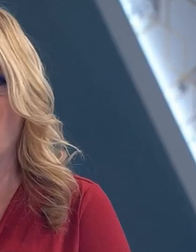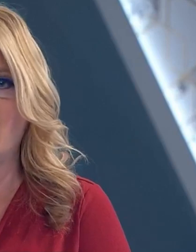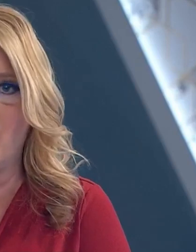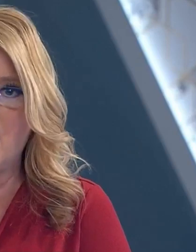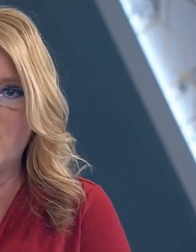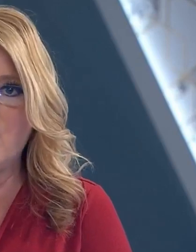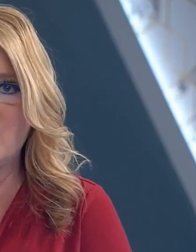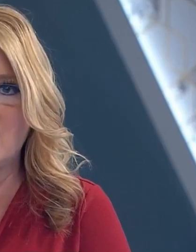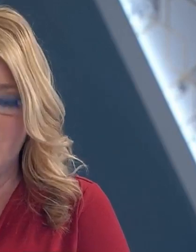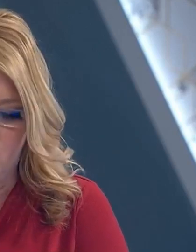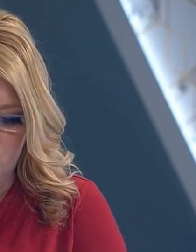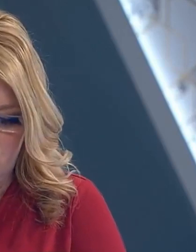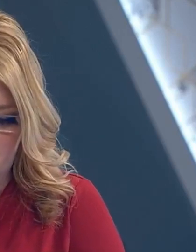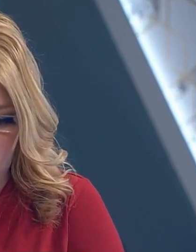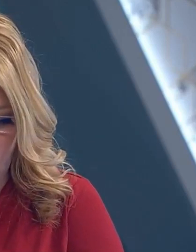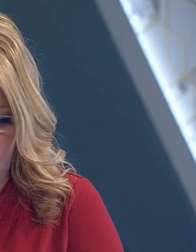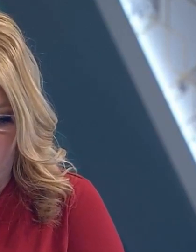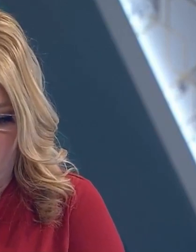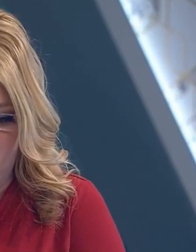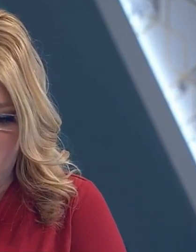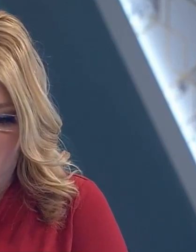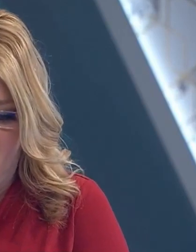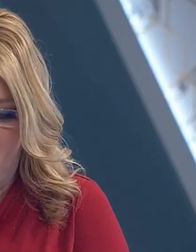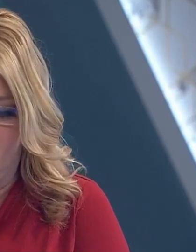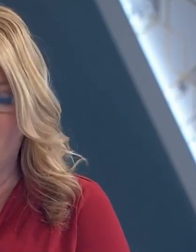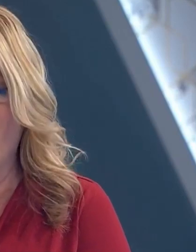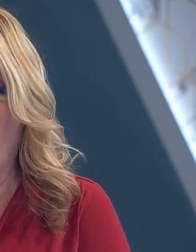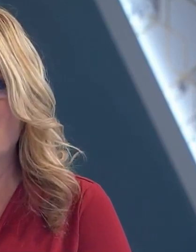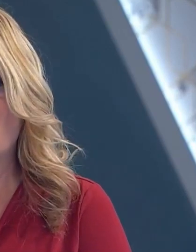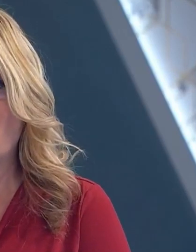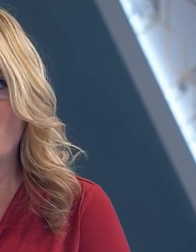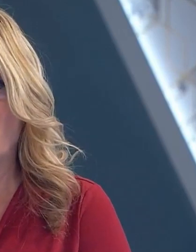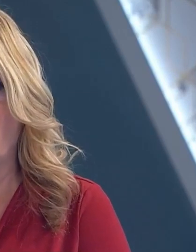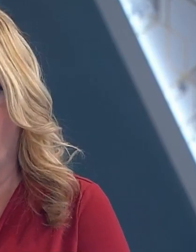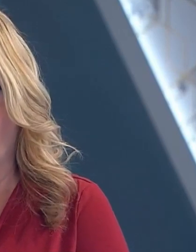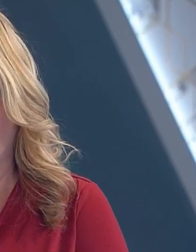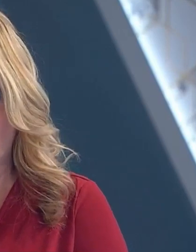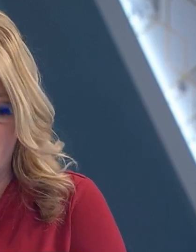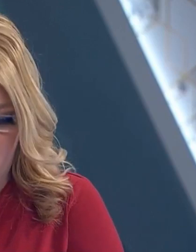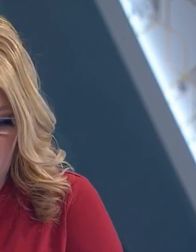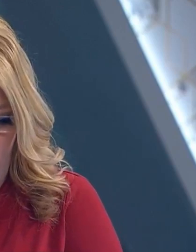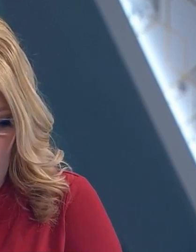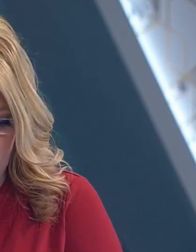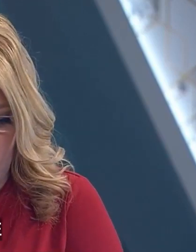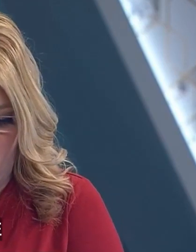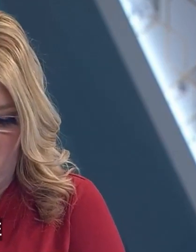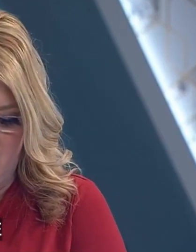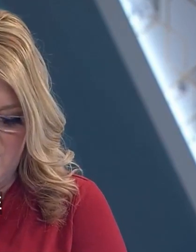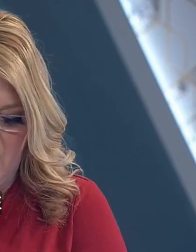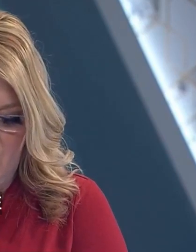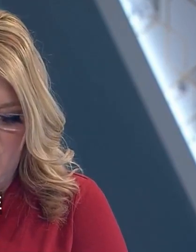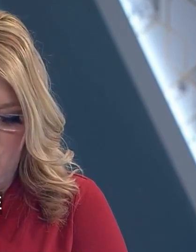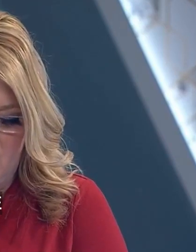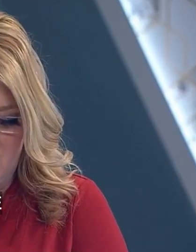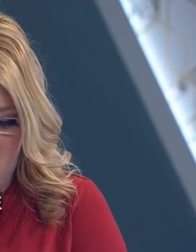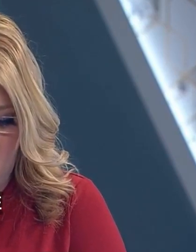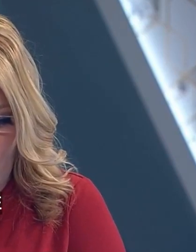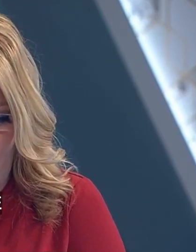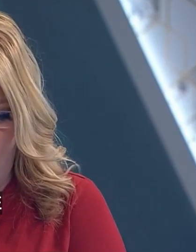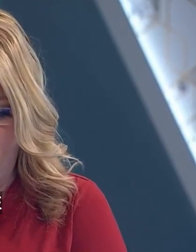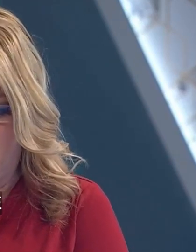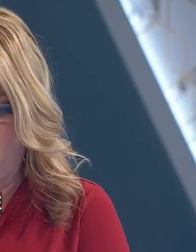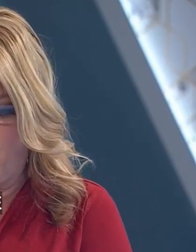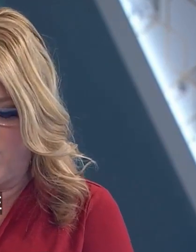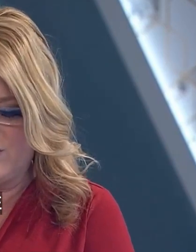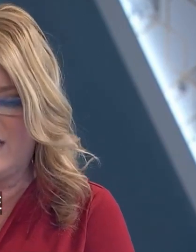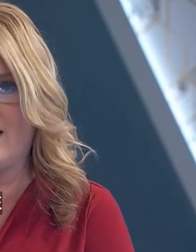symptoms that appear to be similar to coronavirus and are not severe enough, to be hospitalized. You are to stay